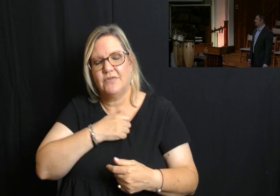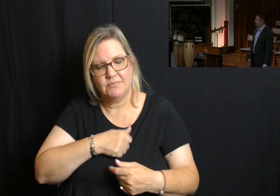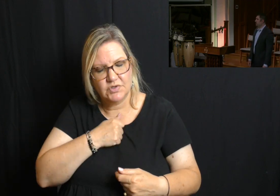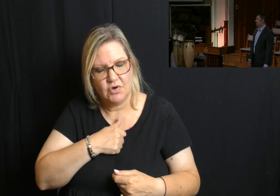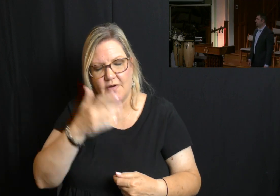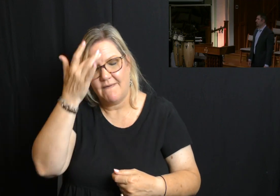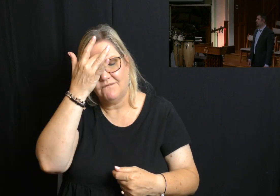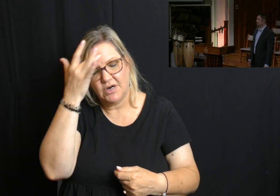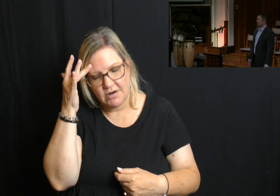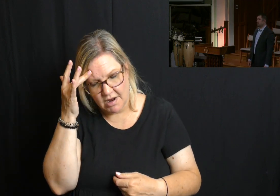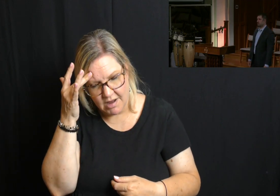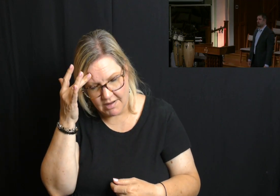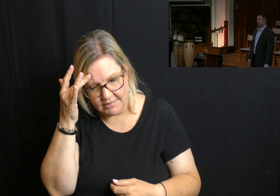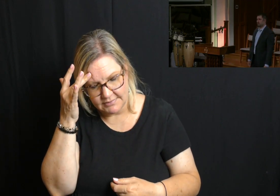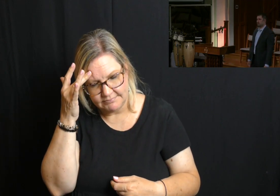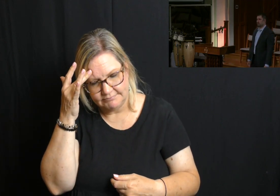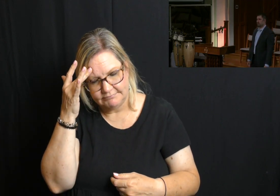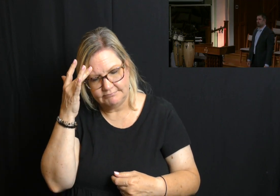Remember.